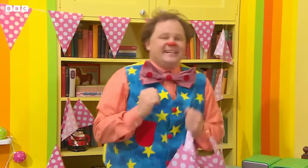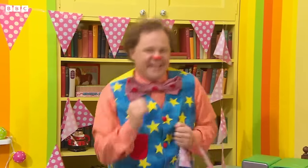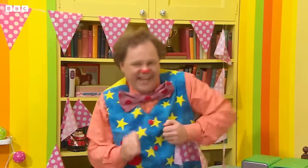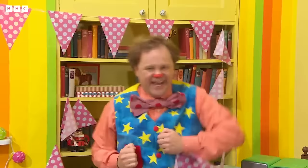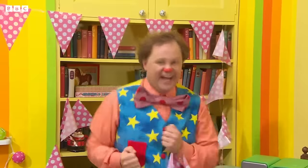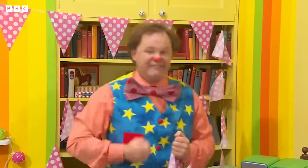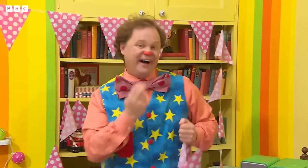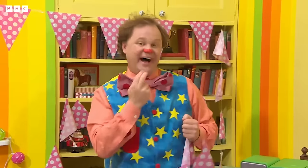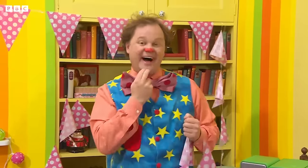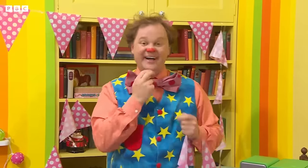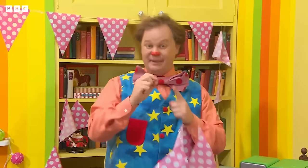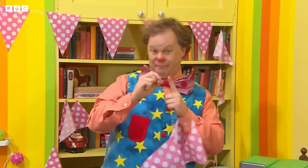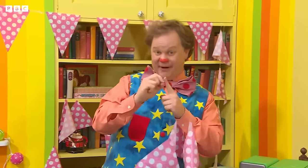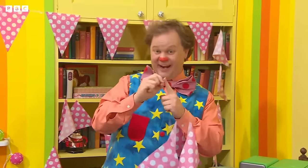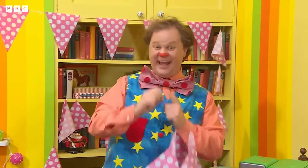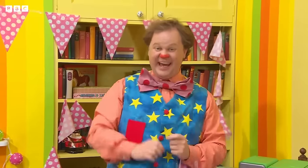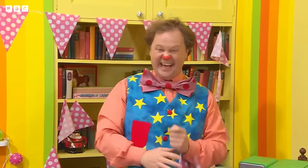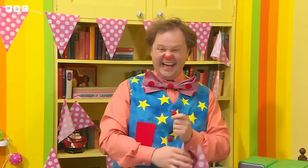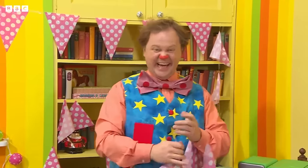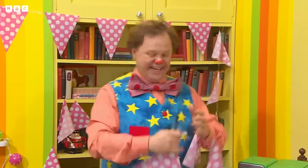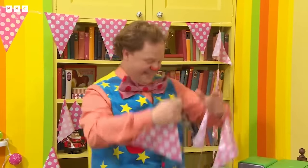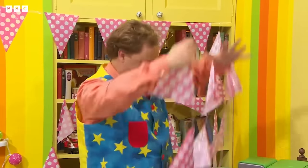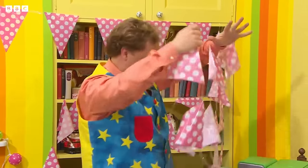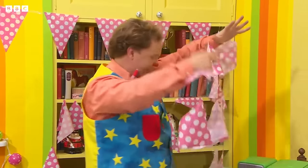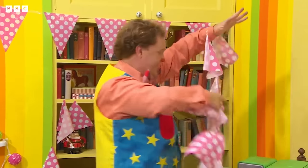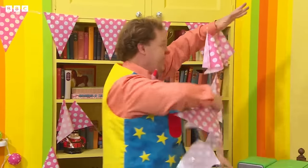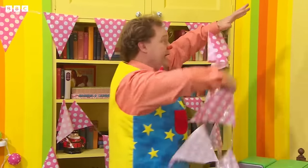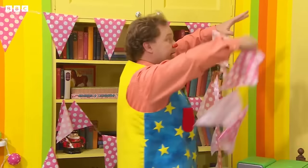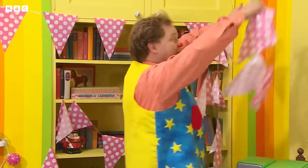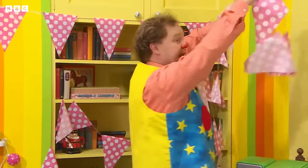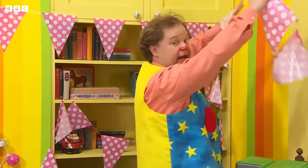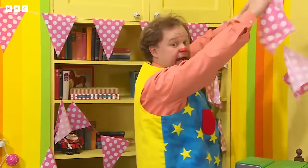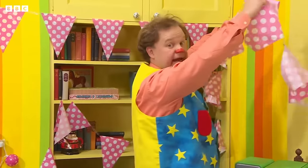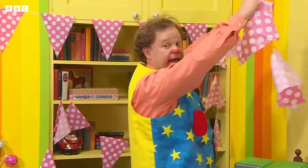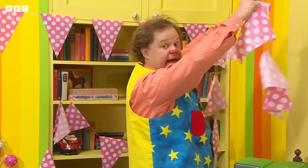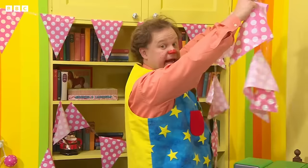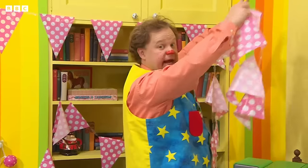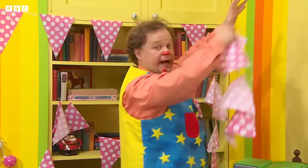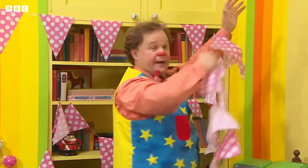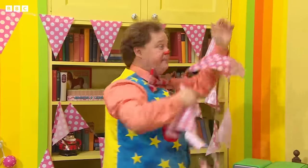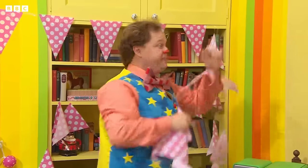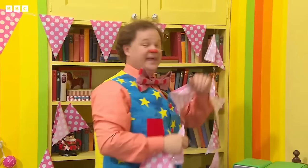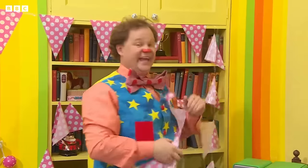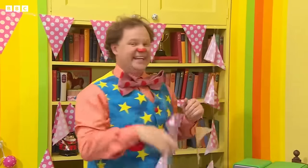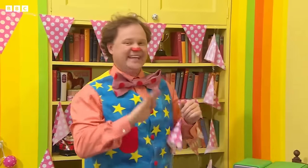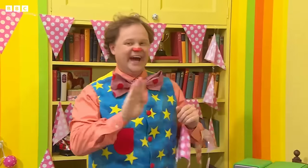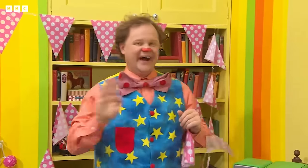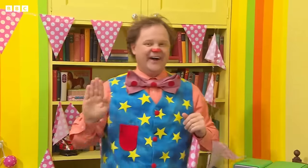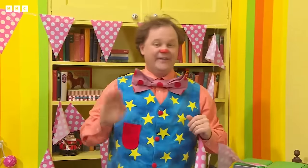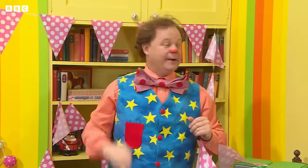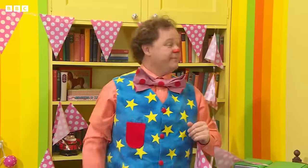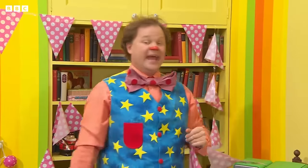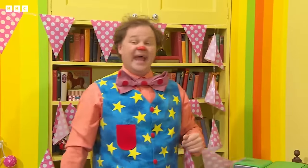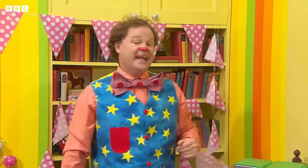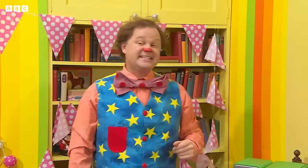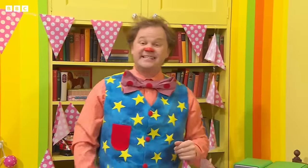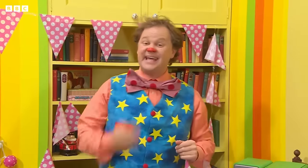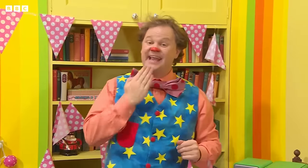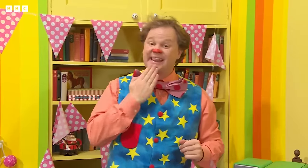party for Aunt Polly. Is it Aunt Polly's birthday? No. It's to say